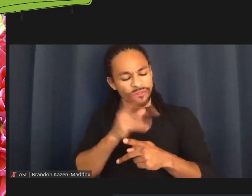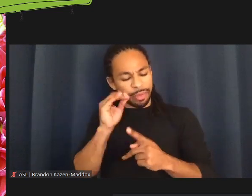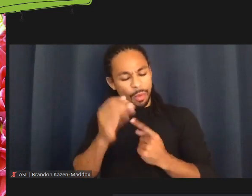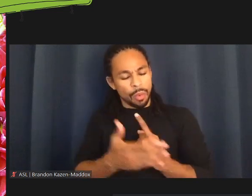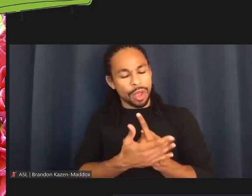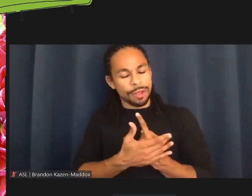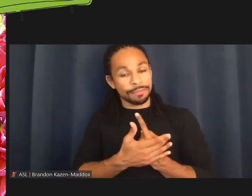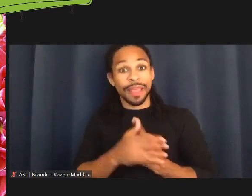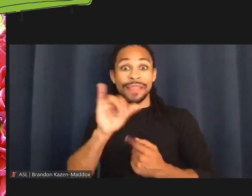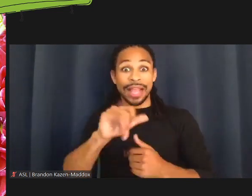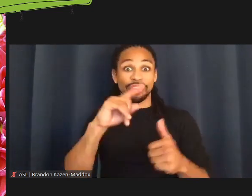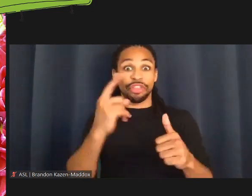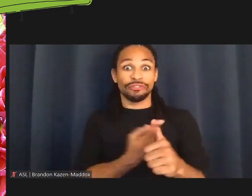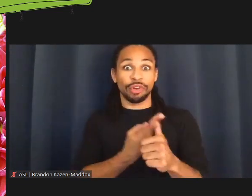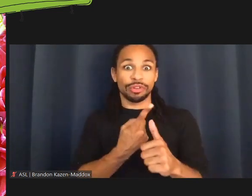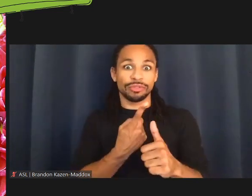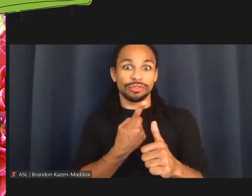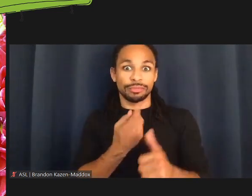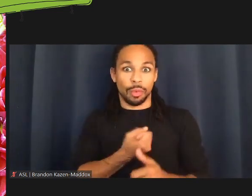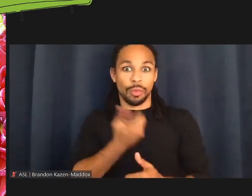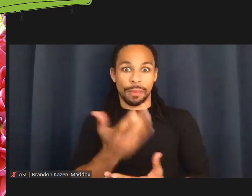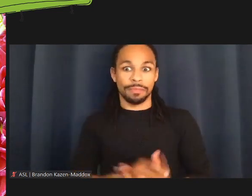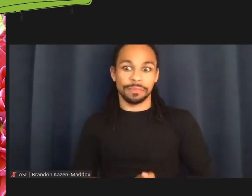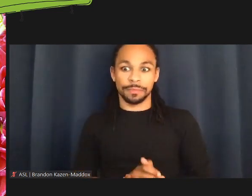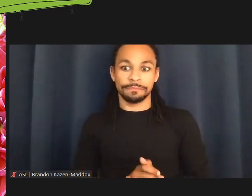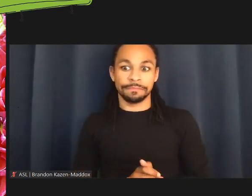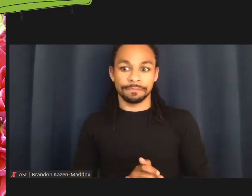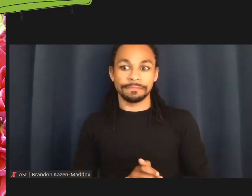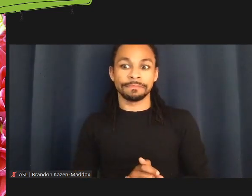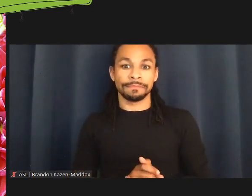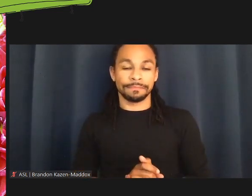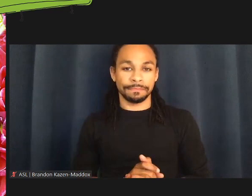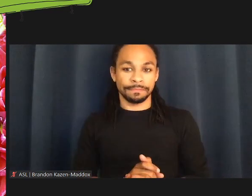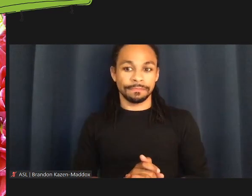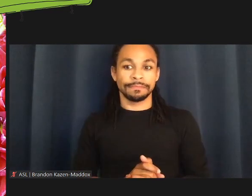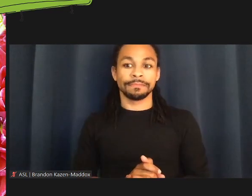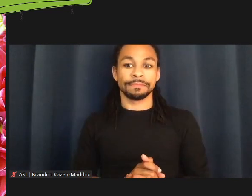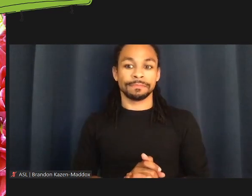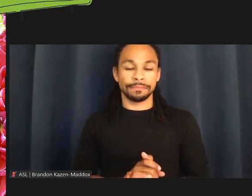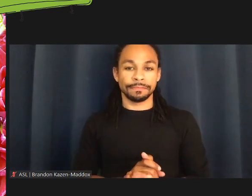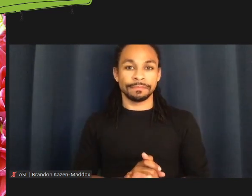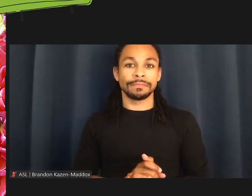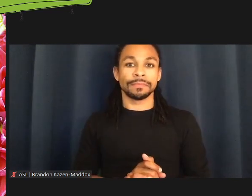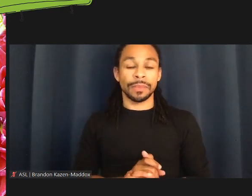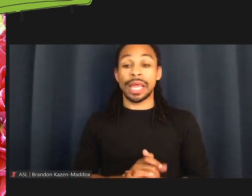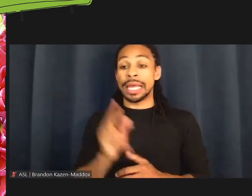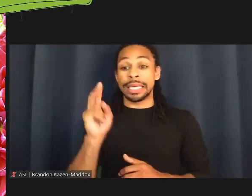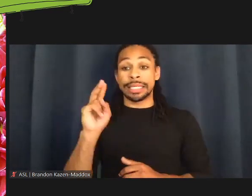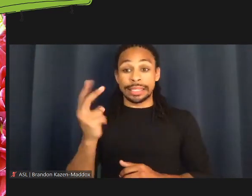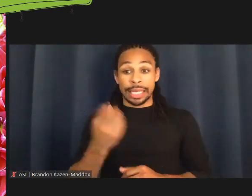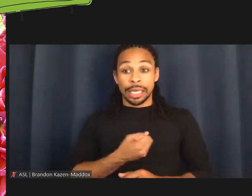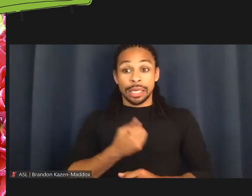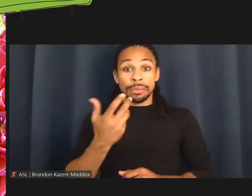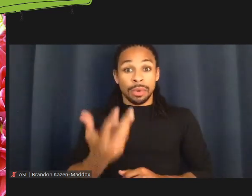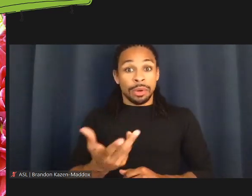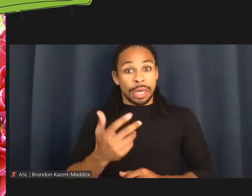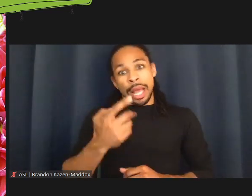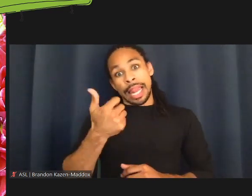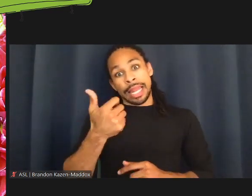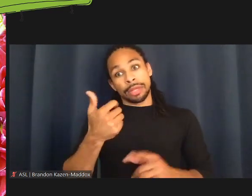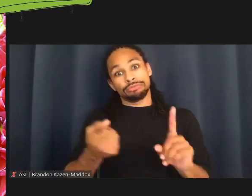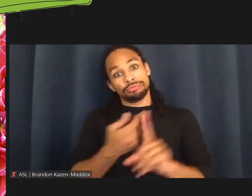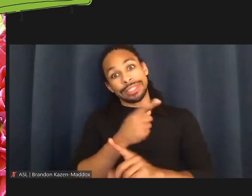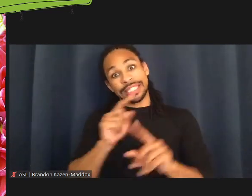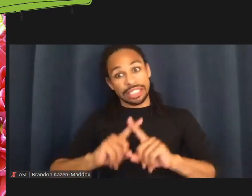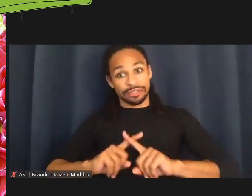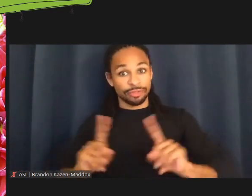That was the first poem. The second poem is a little different, and it's